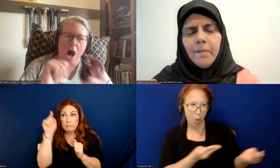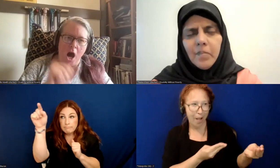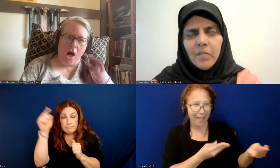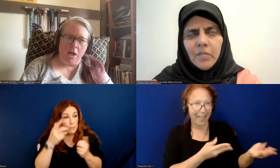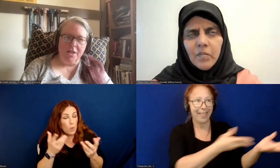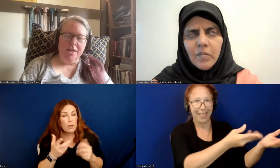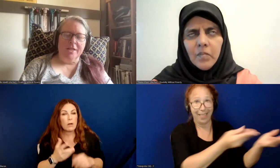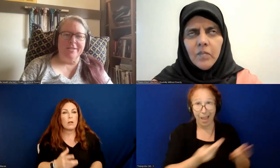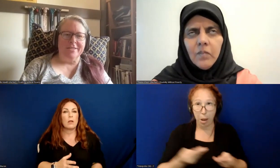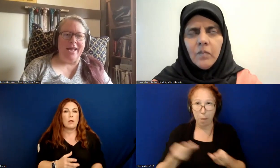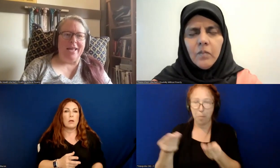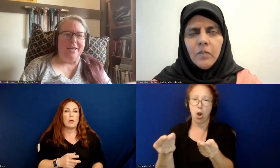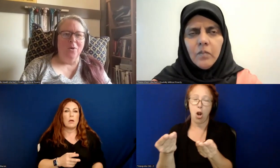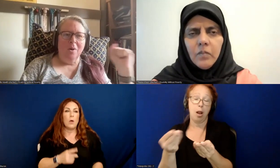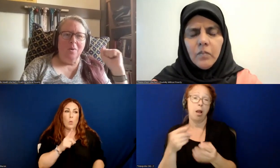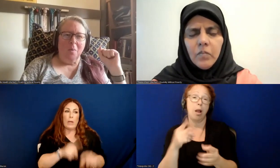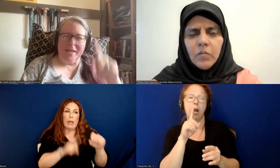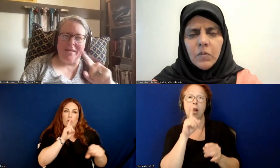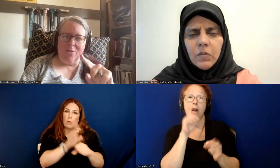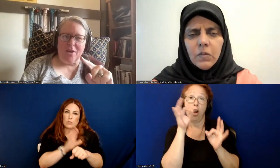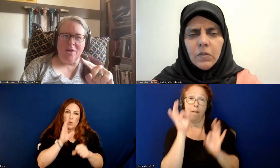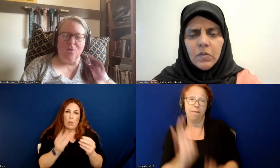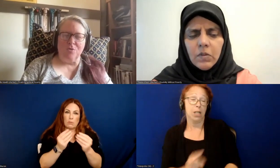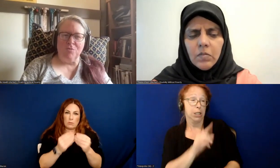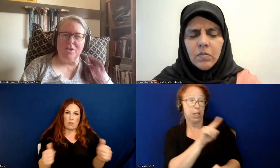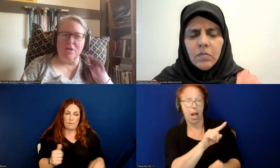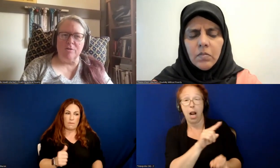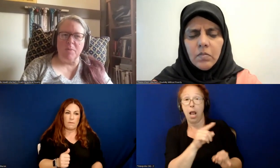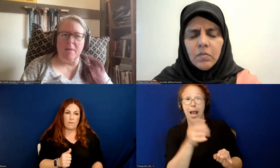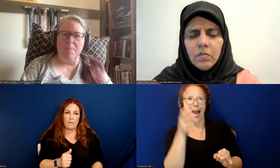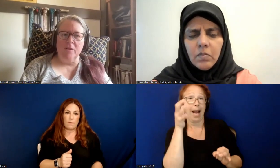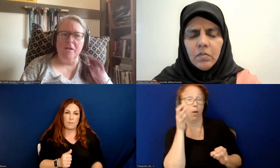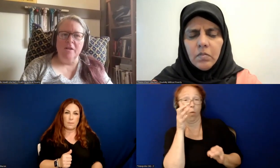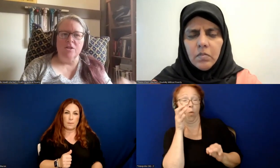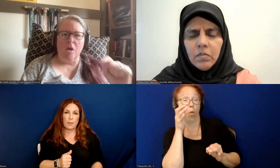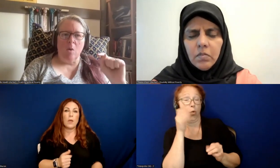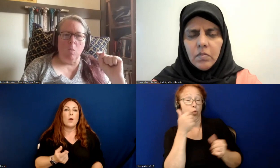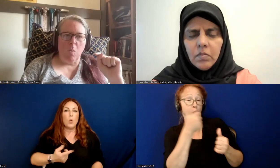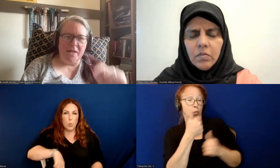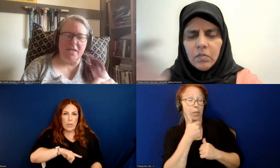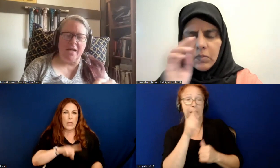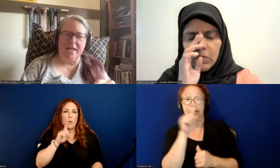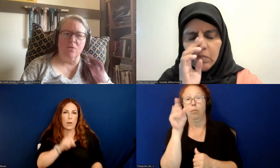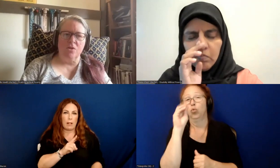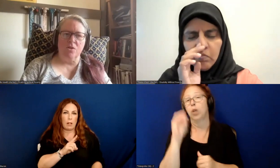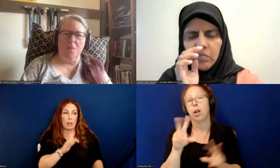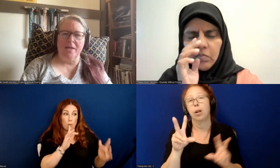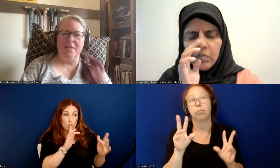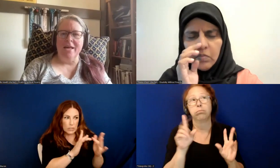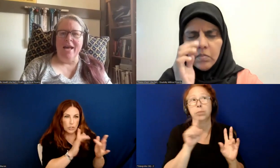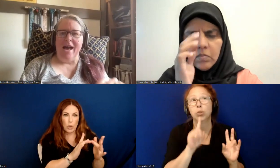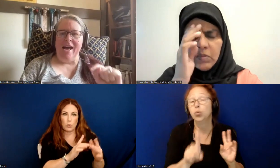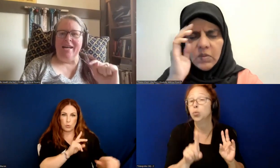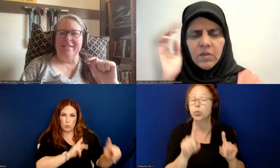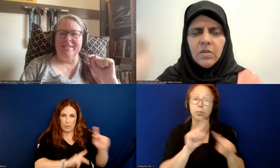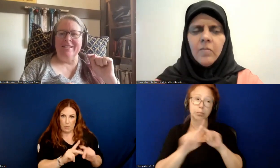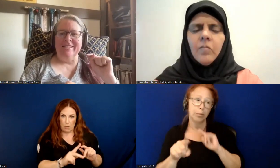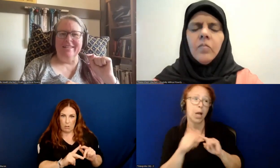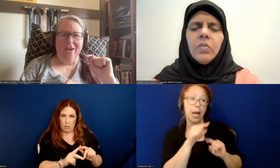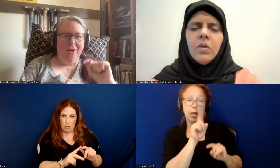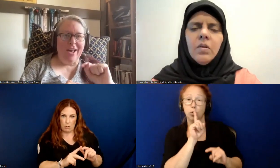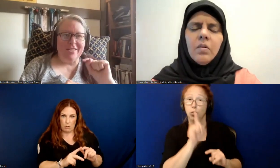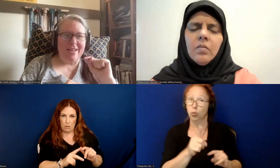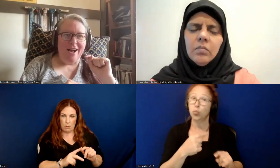doors hard to say, we didn't think you could reach those people, so we set out to do it.